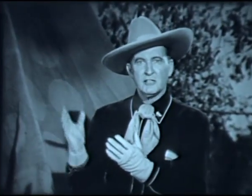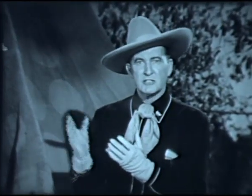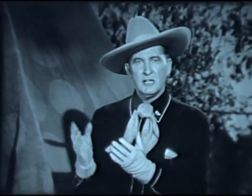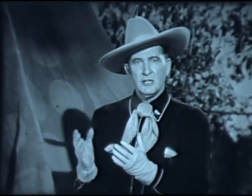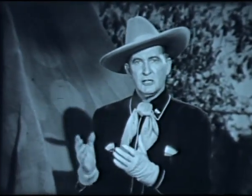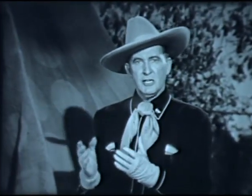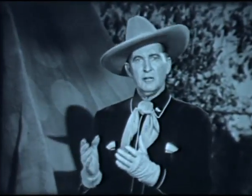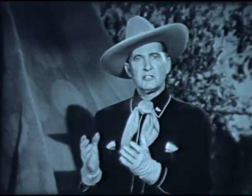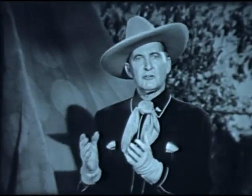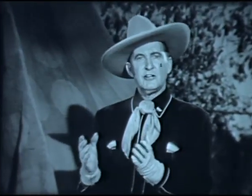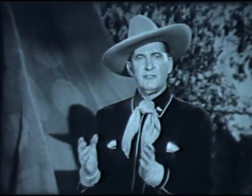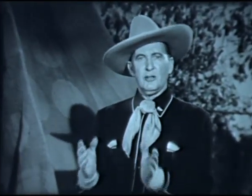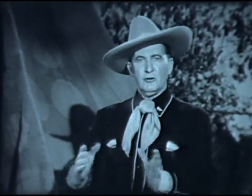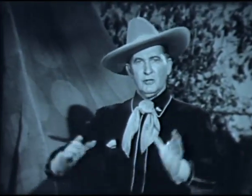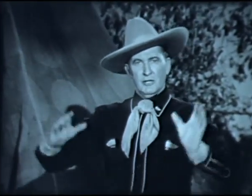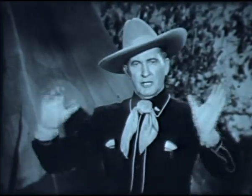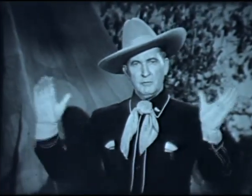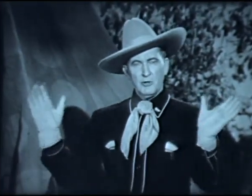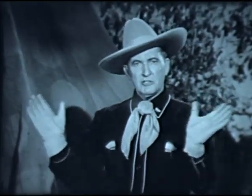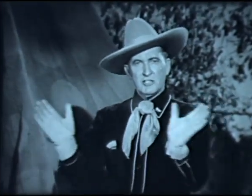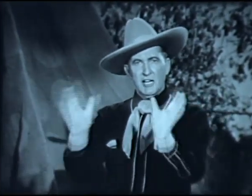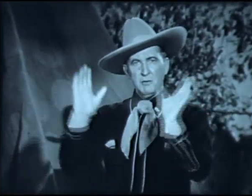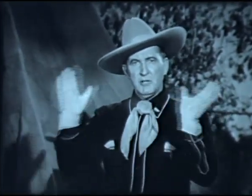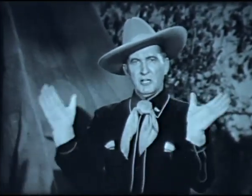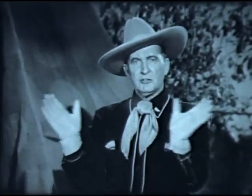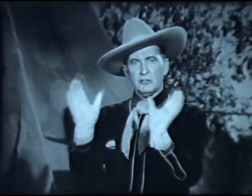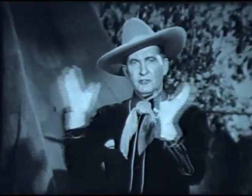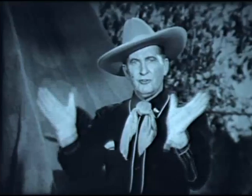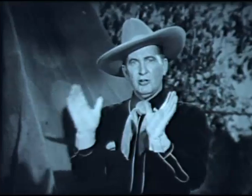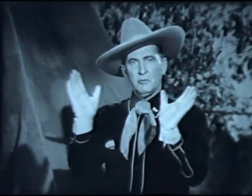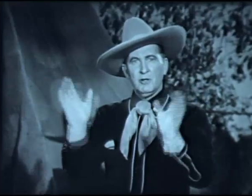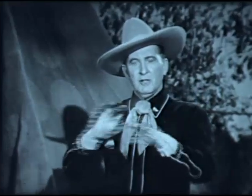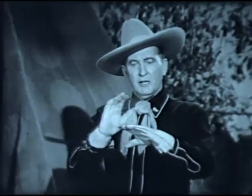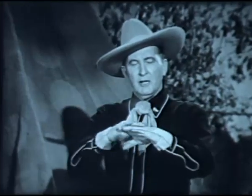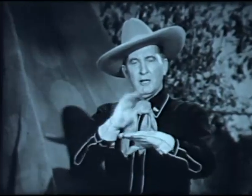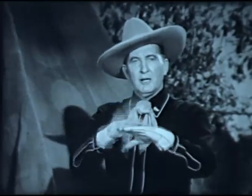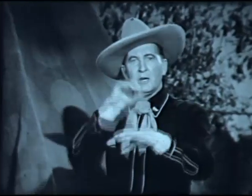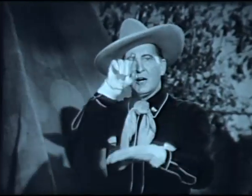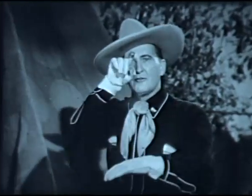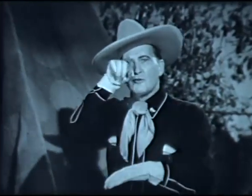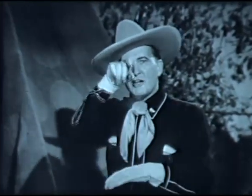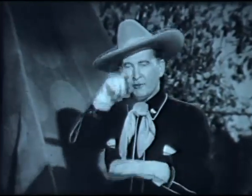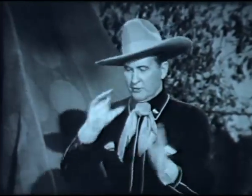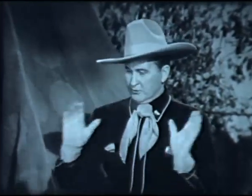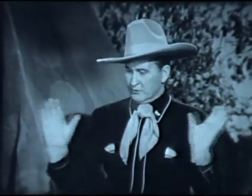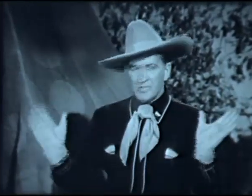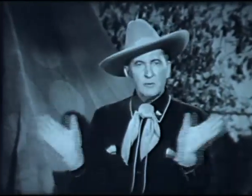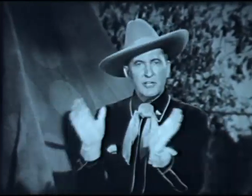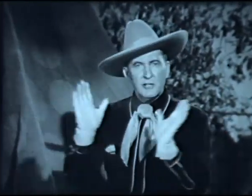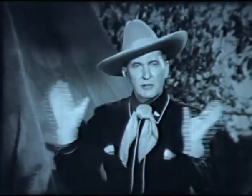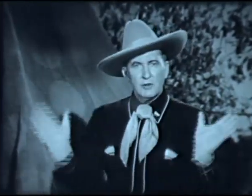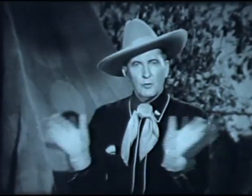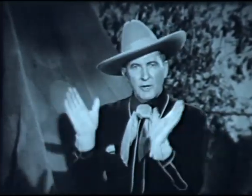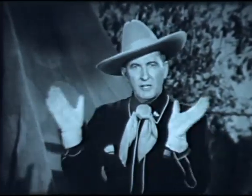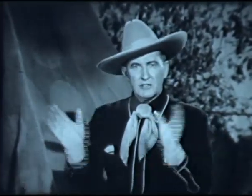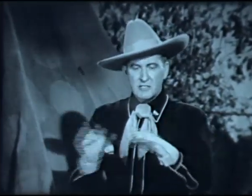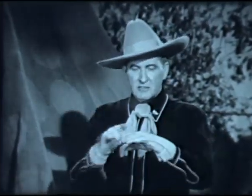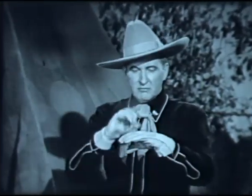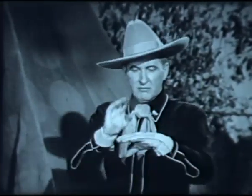Indians, Yell is a great fellow. And most of the time, he took the form of a raven, you see, with the wings,